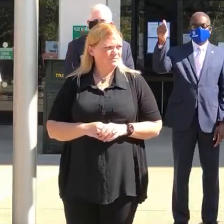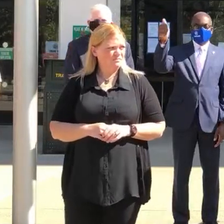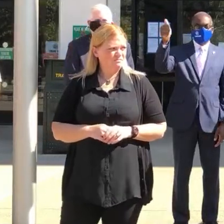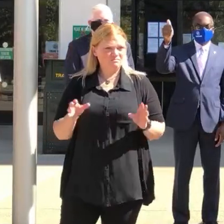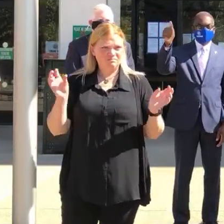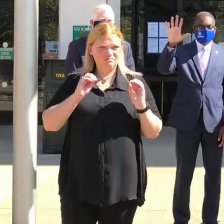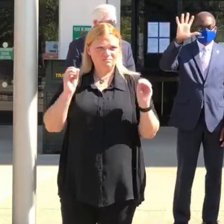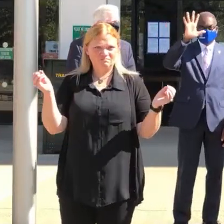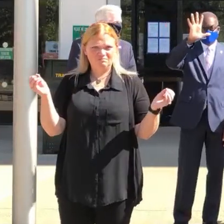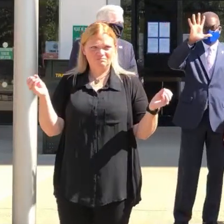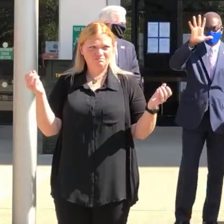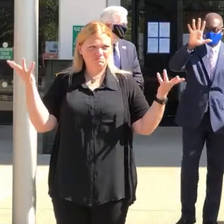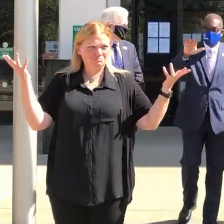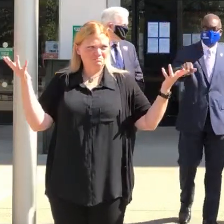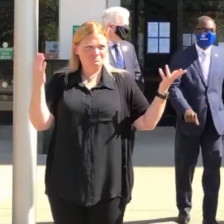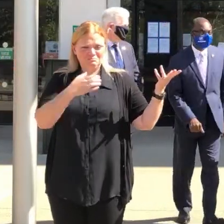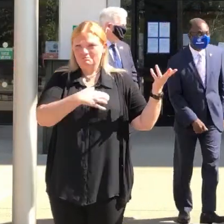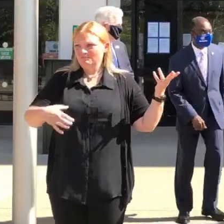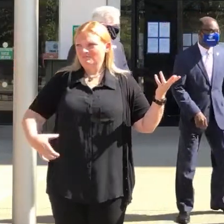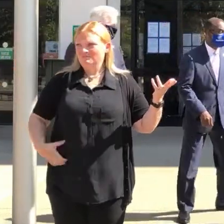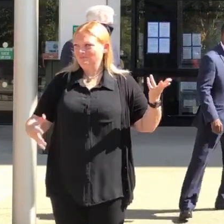Hearing none. Mayor?